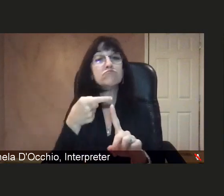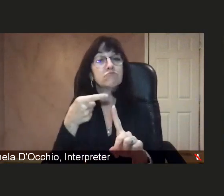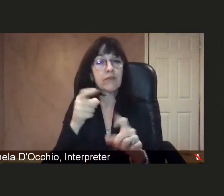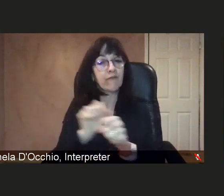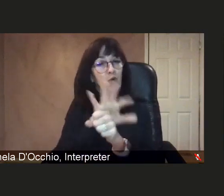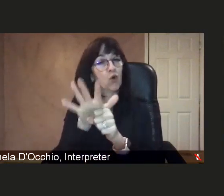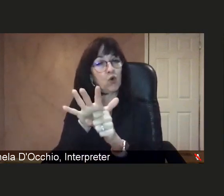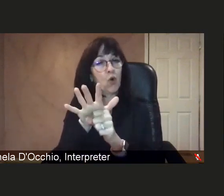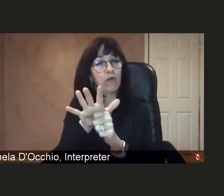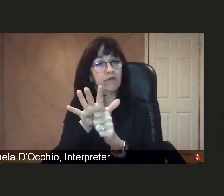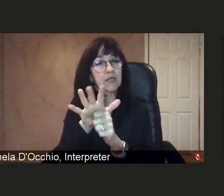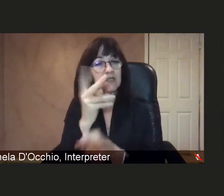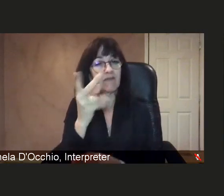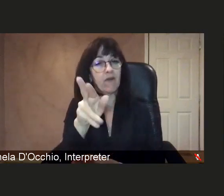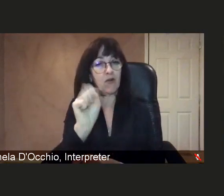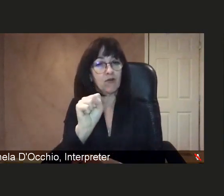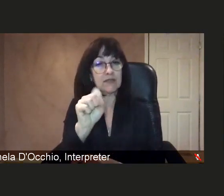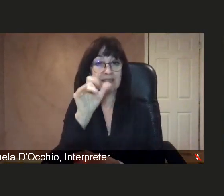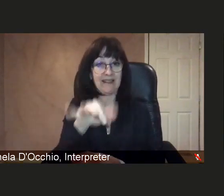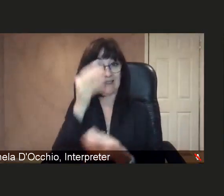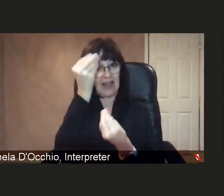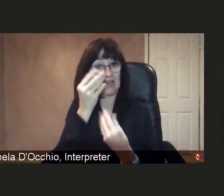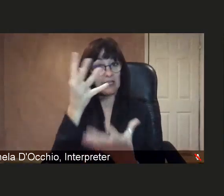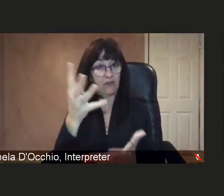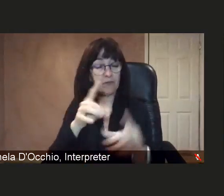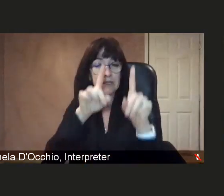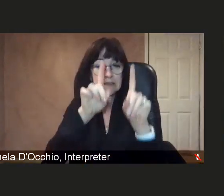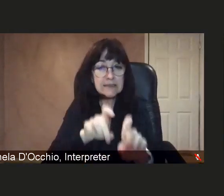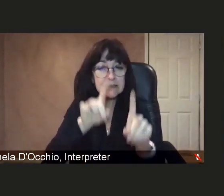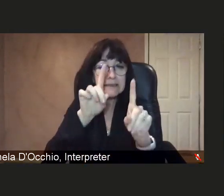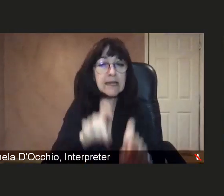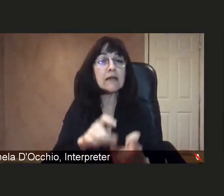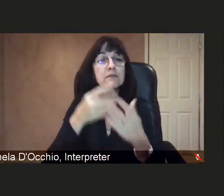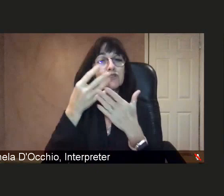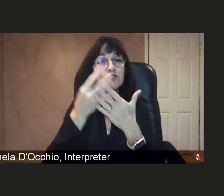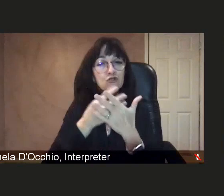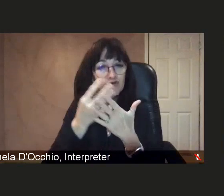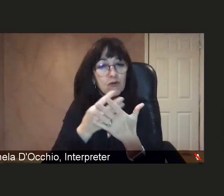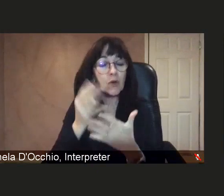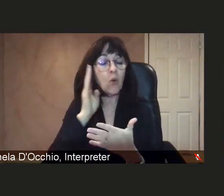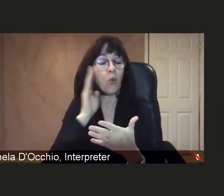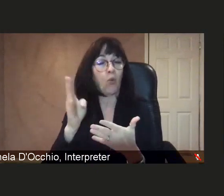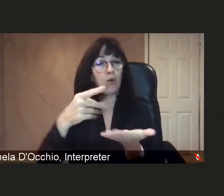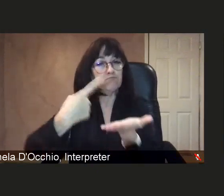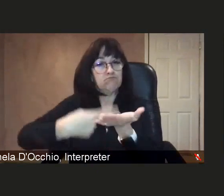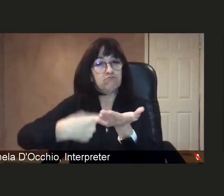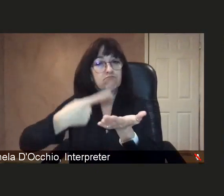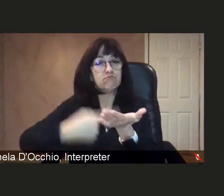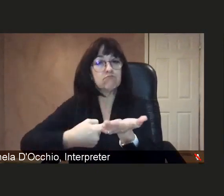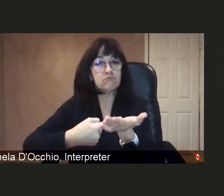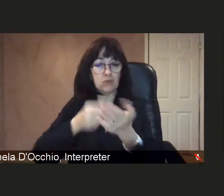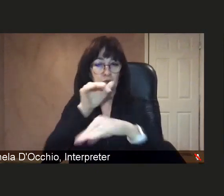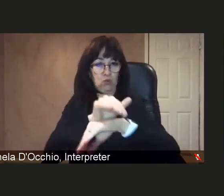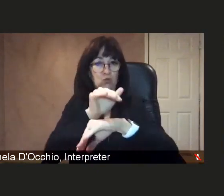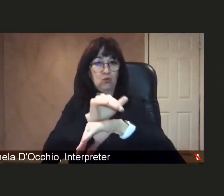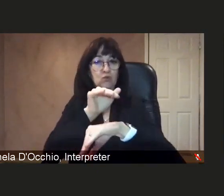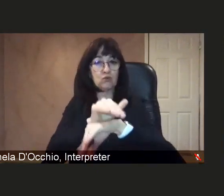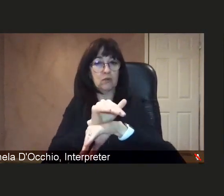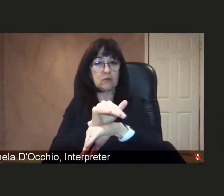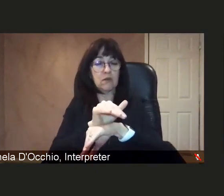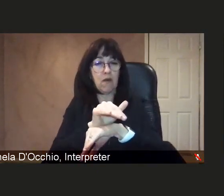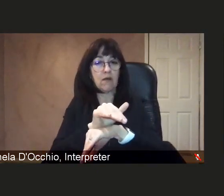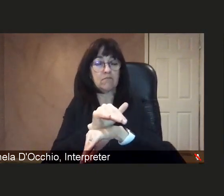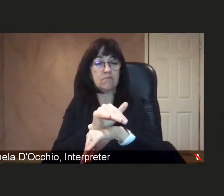That information about testing and screening and some of the other things are what we will be answering in the rest of this public town